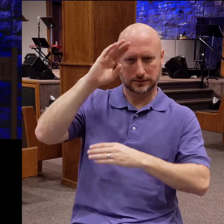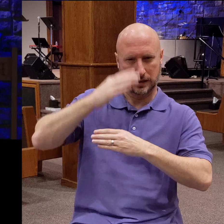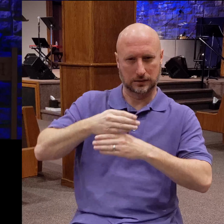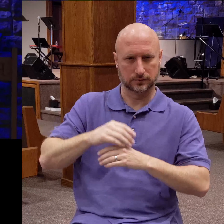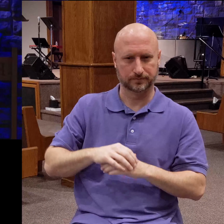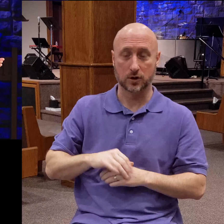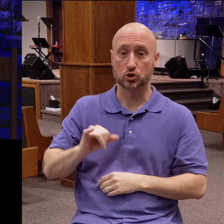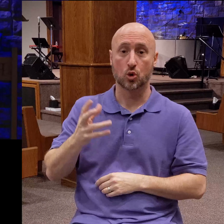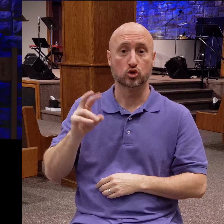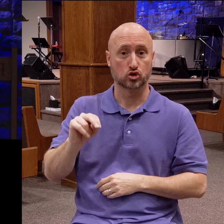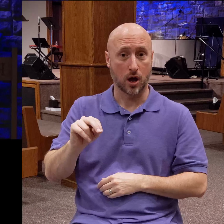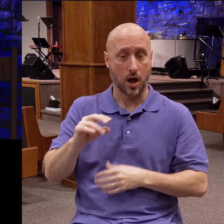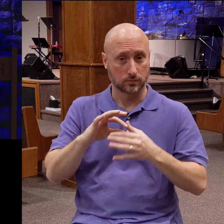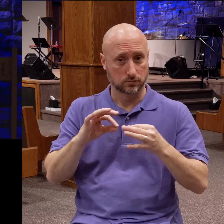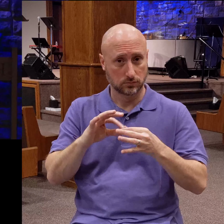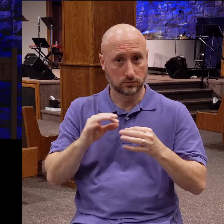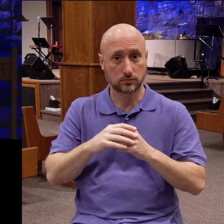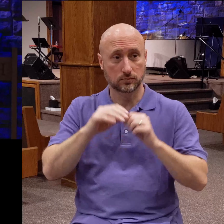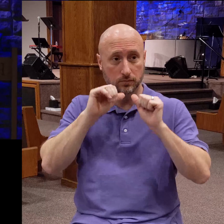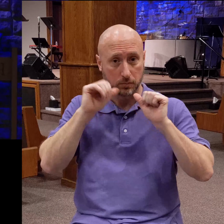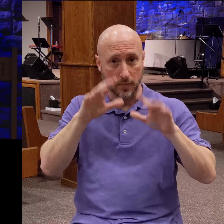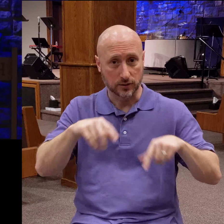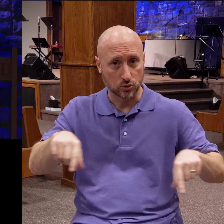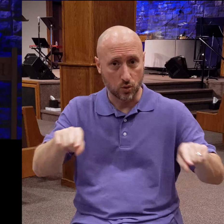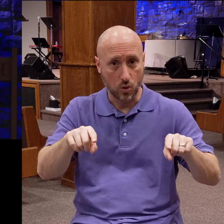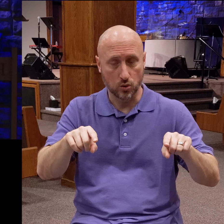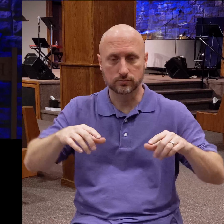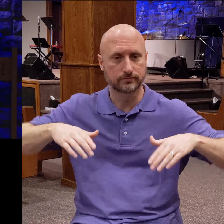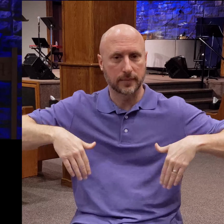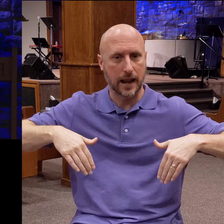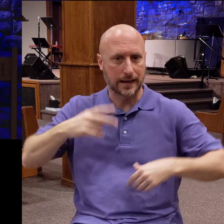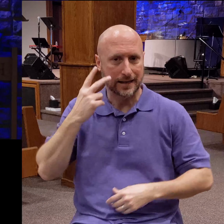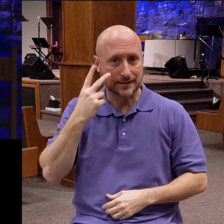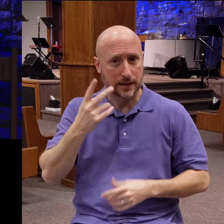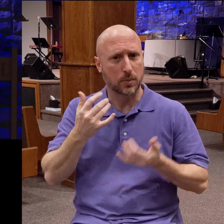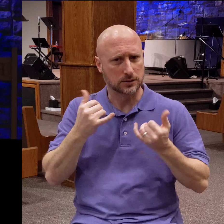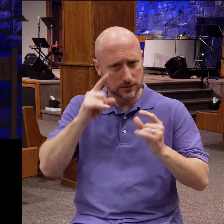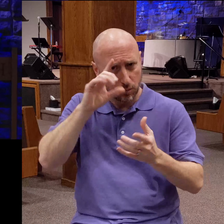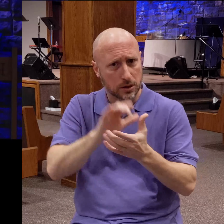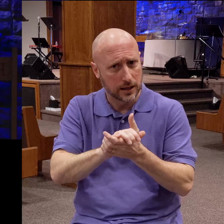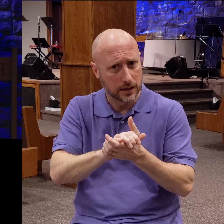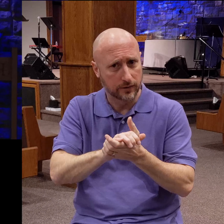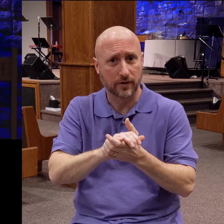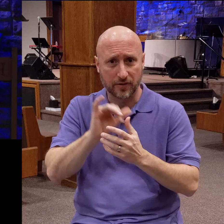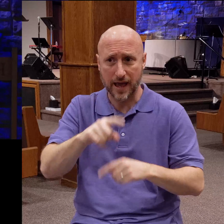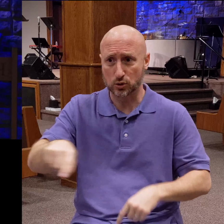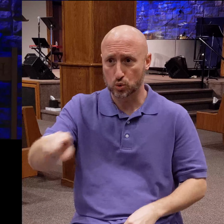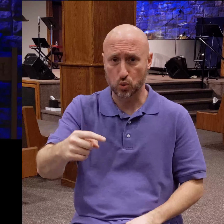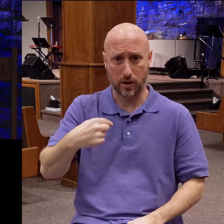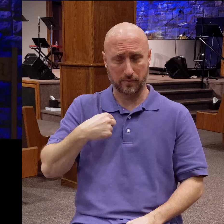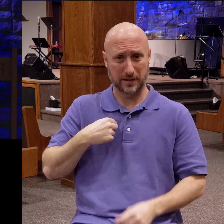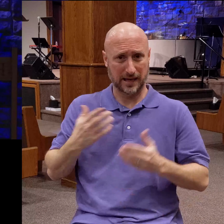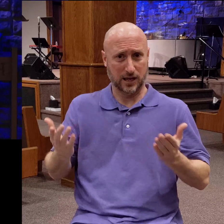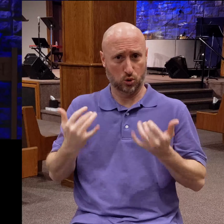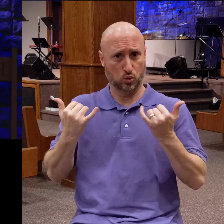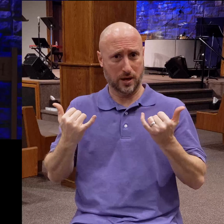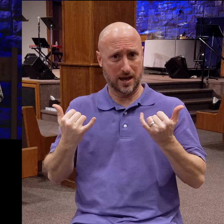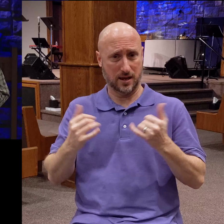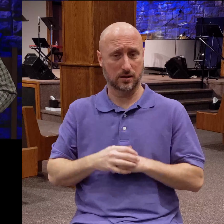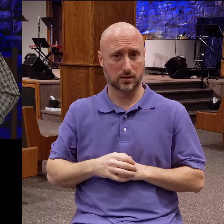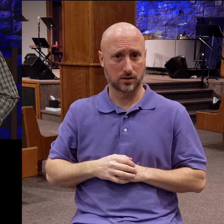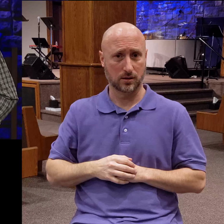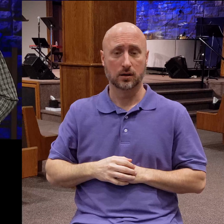you know, blessed are those that have not seen yet believe. That's all of us here. And he said, there's all